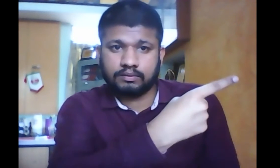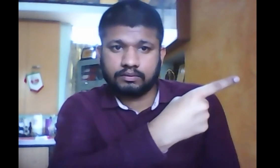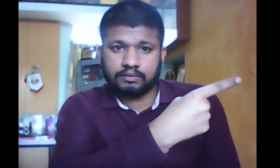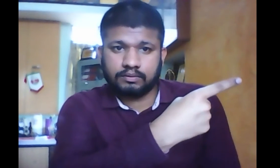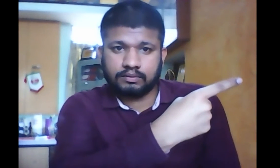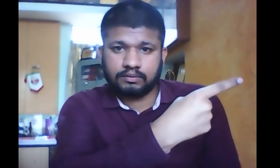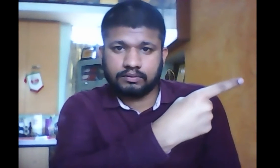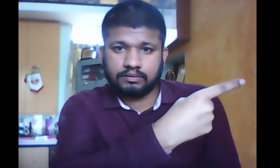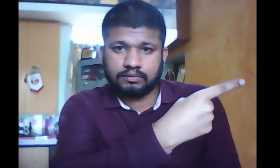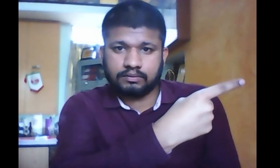She.